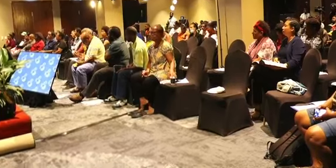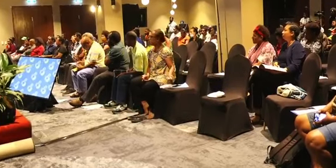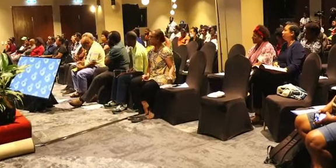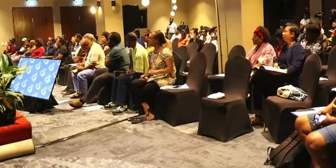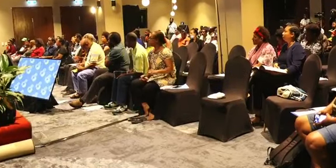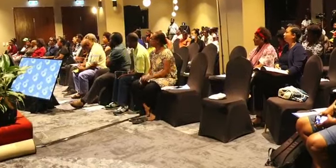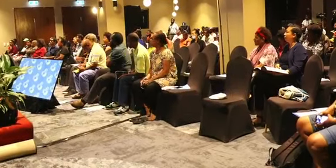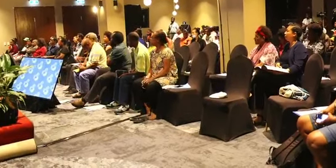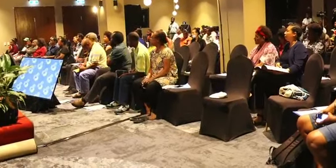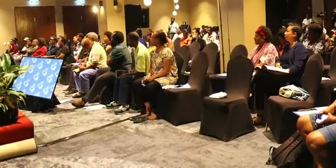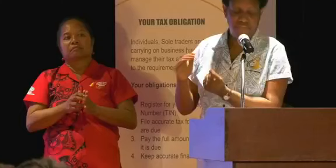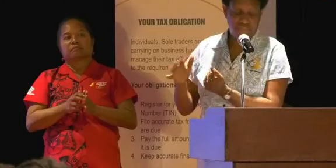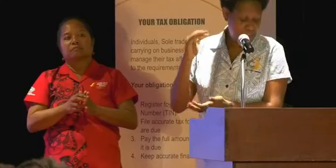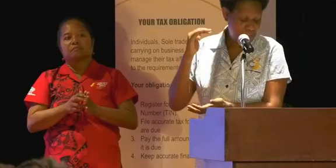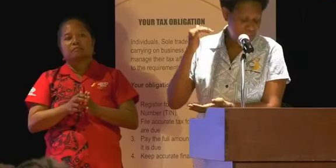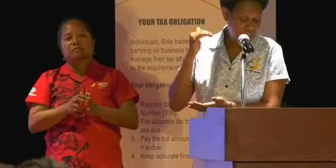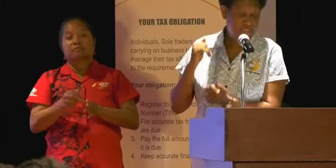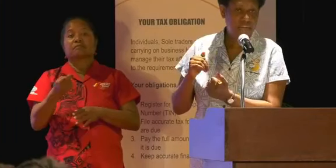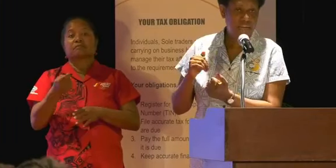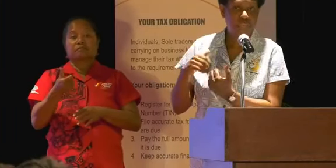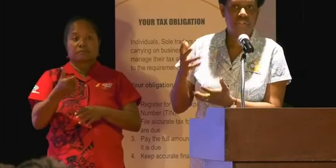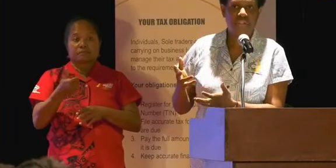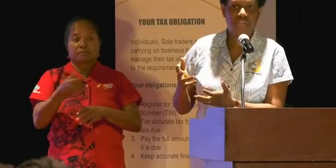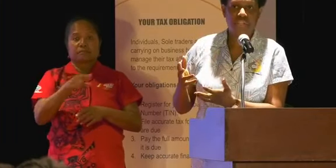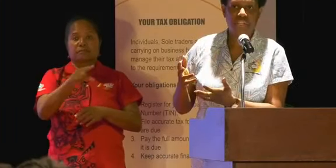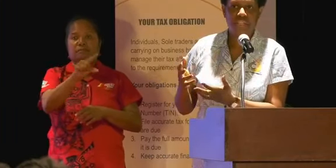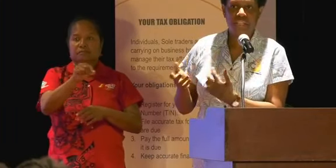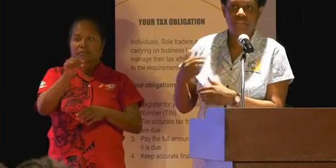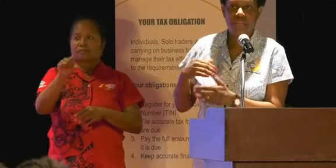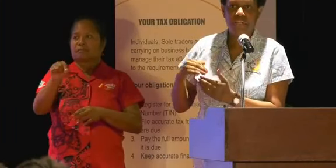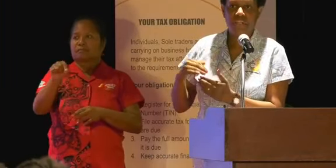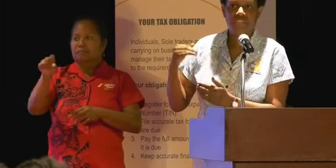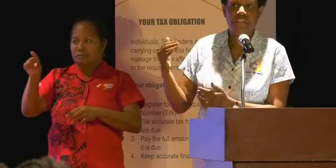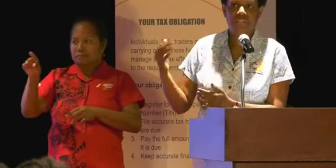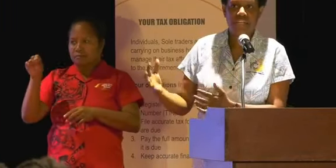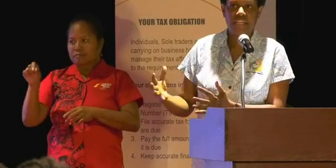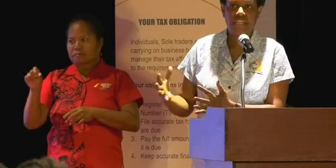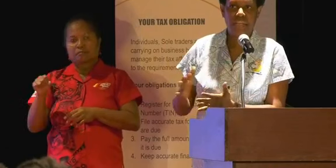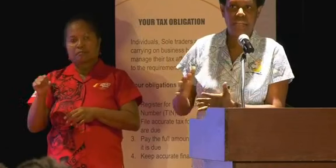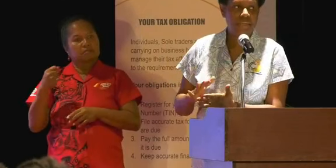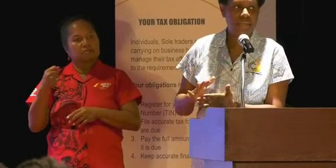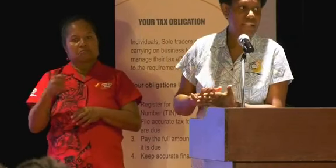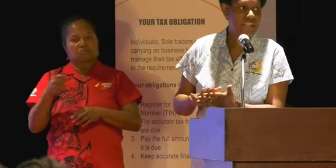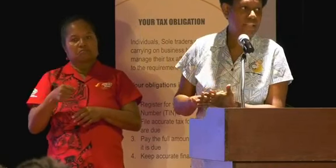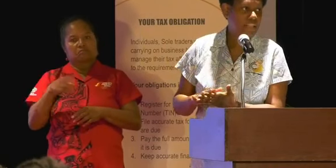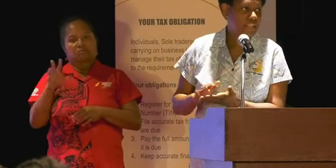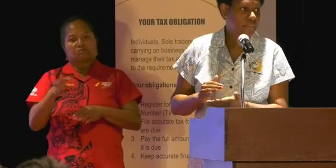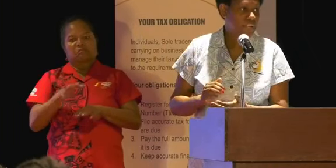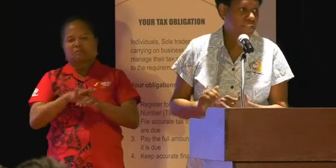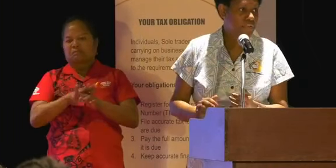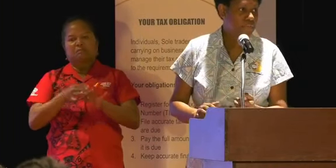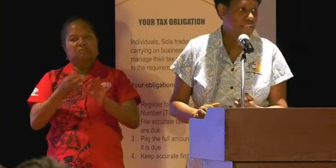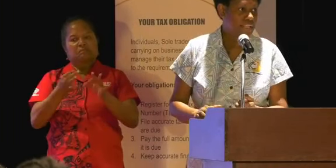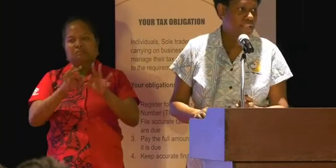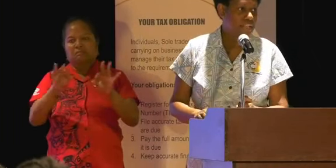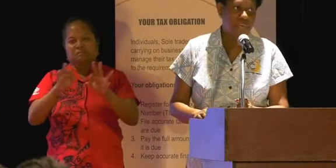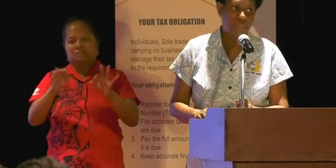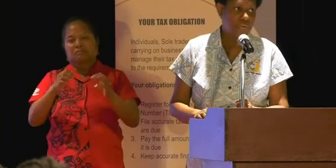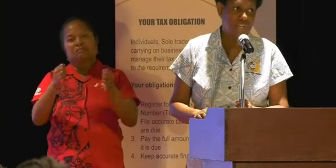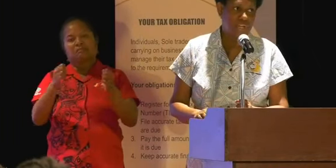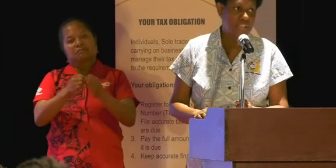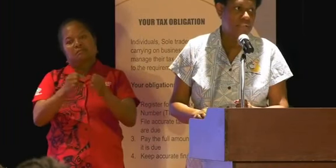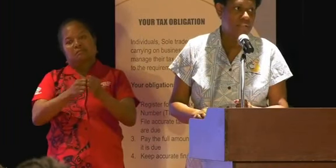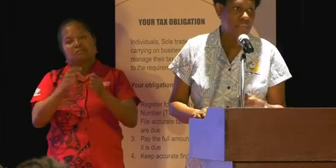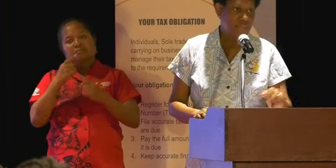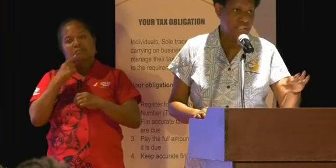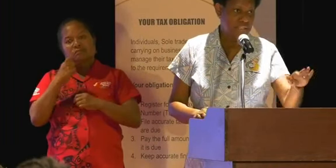pinis, early collection, FEMA, and then prosecution. We plan also go ahead na make him nothing na plenty complaints that come up